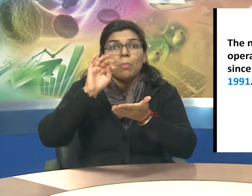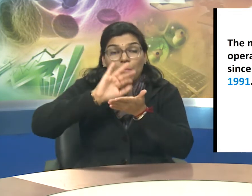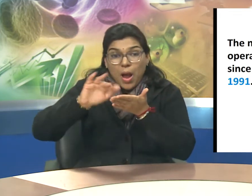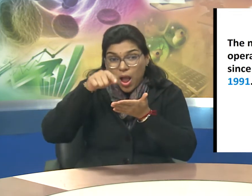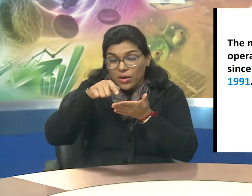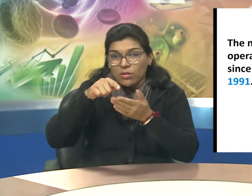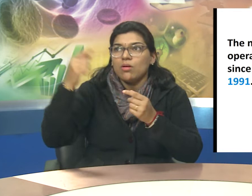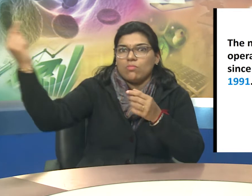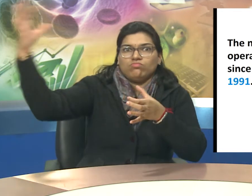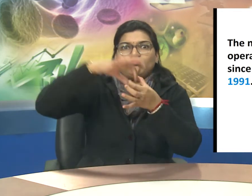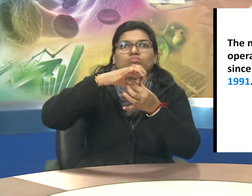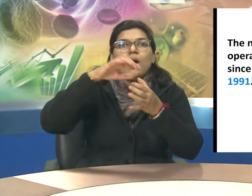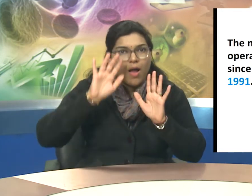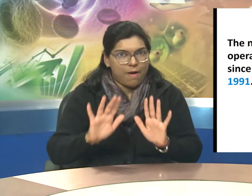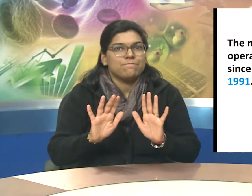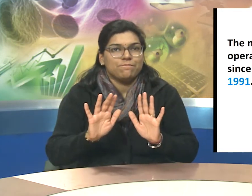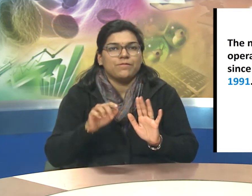time, and